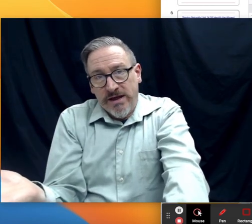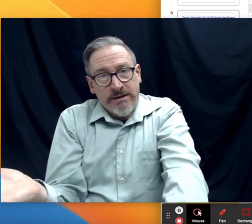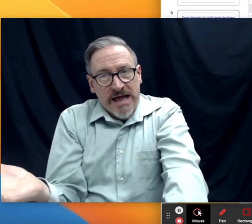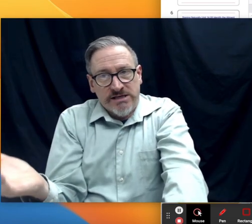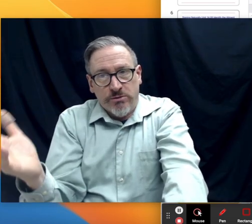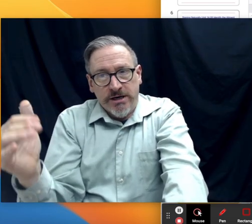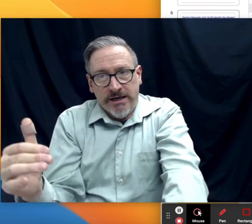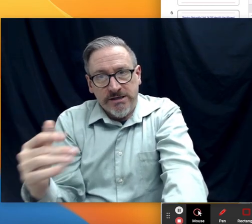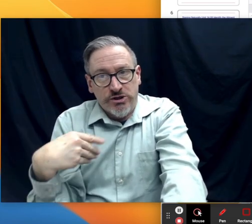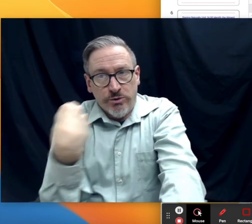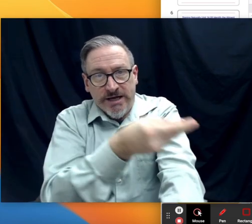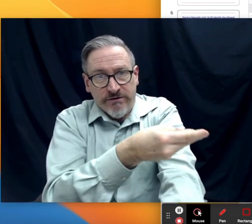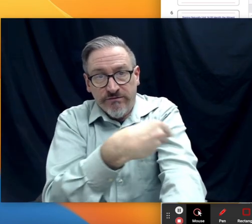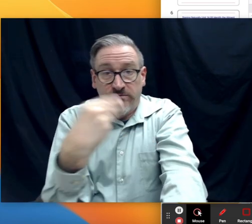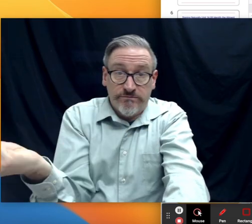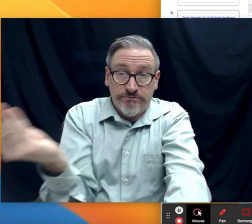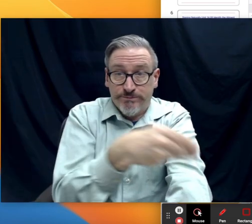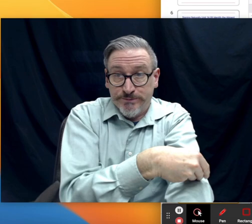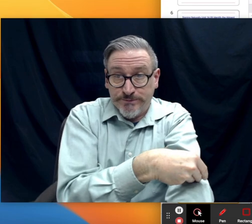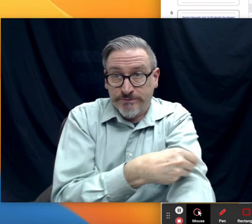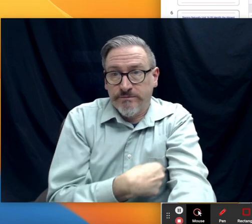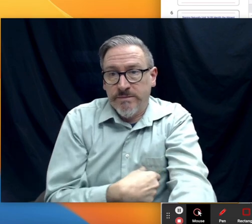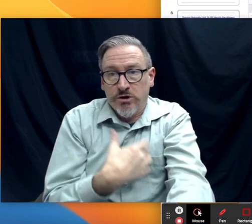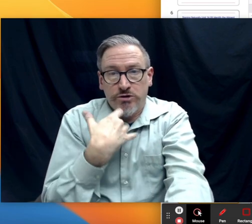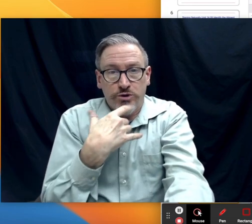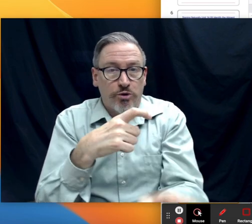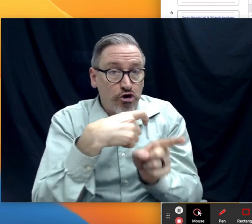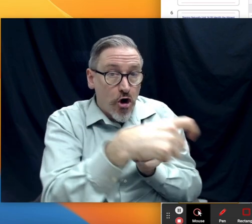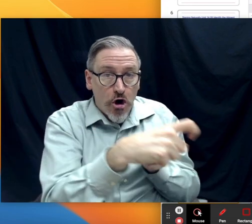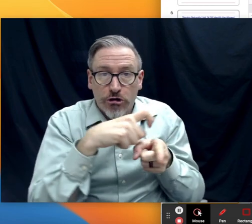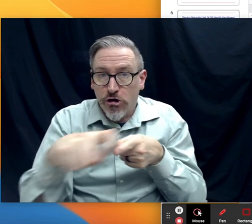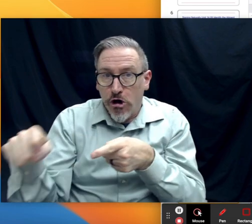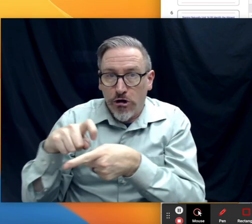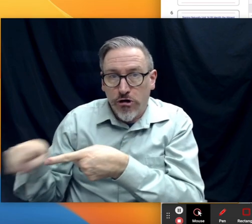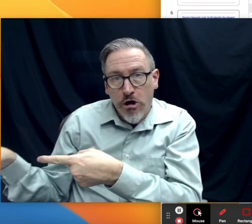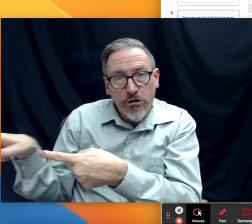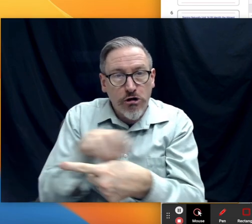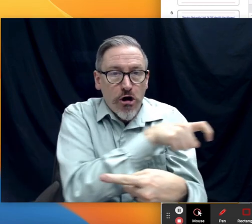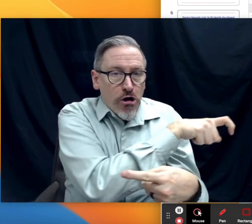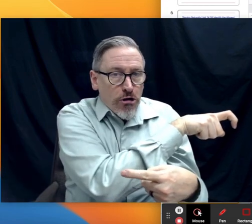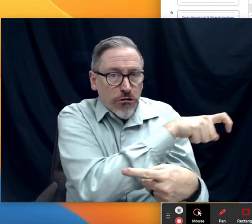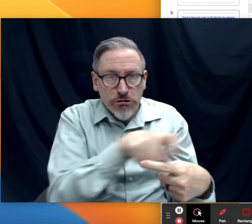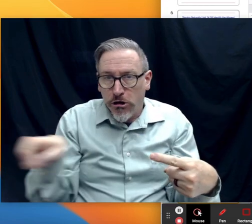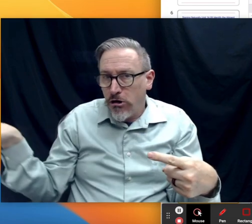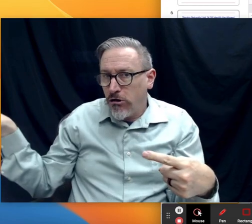So then the last one is to give, to call.